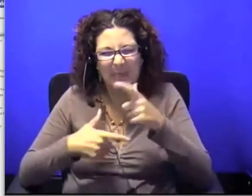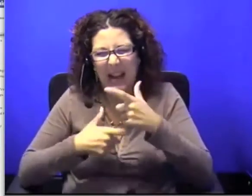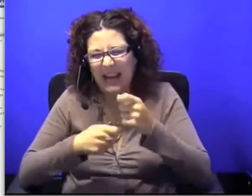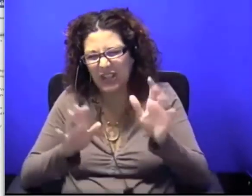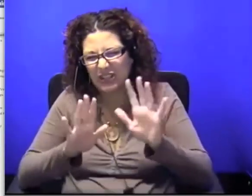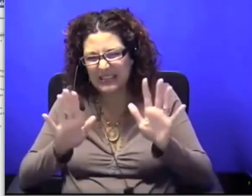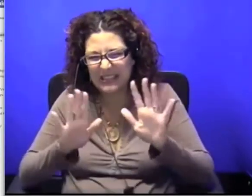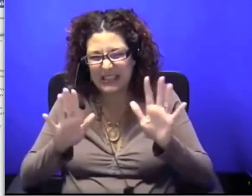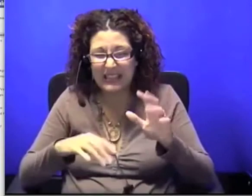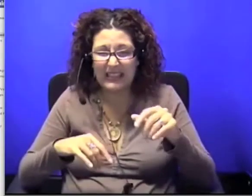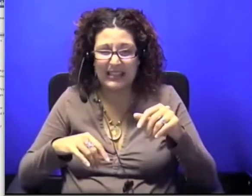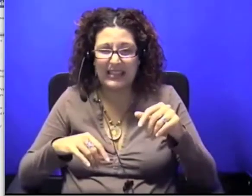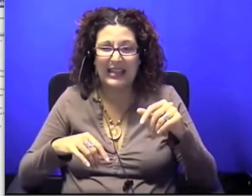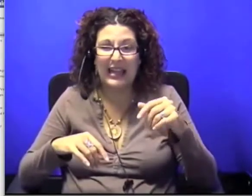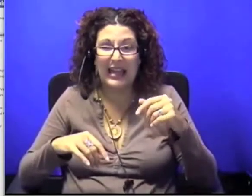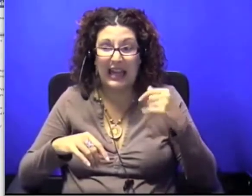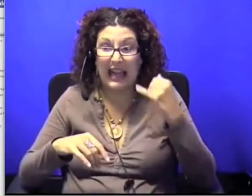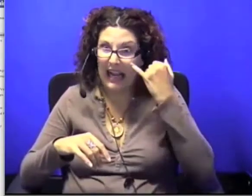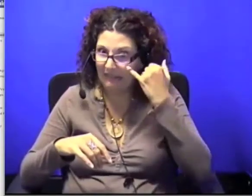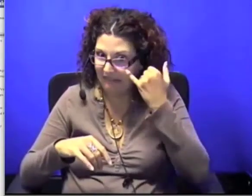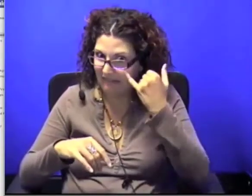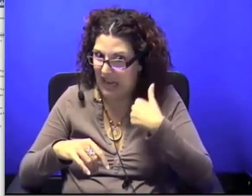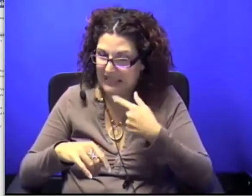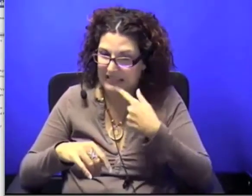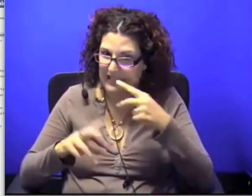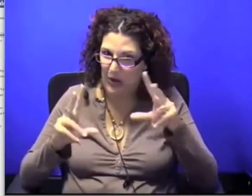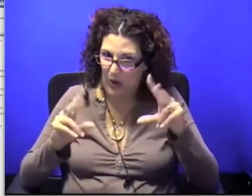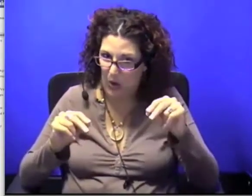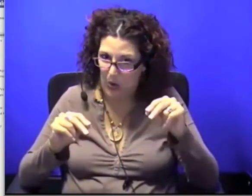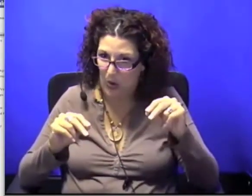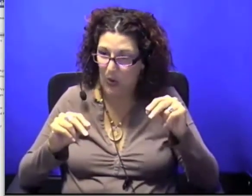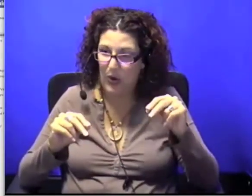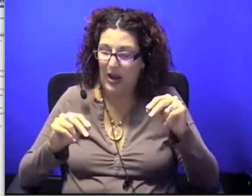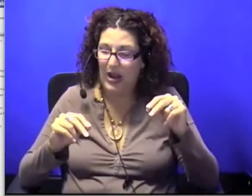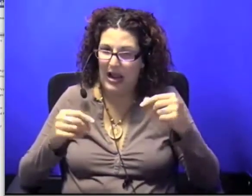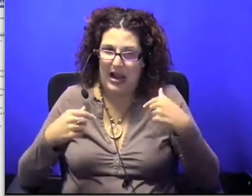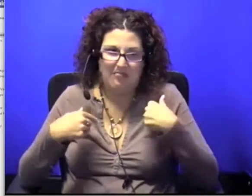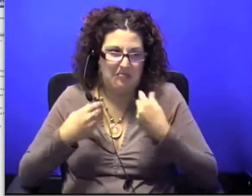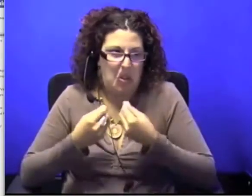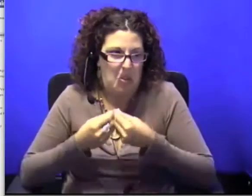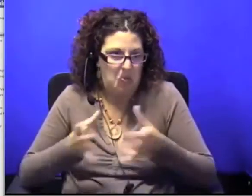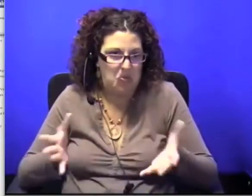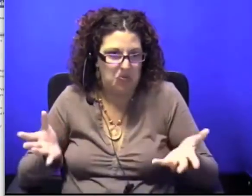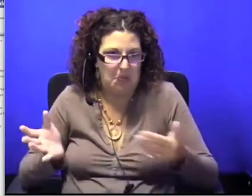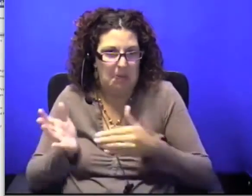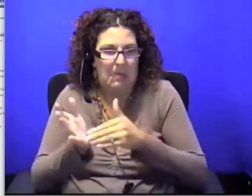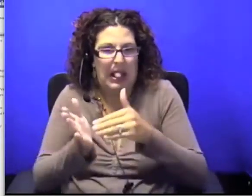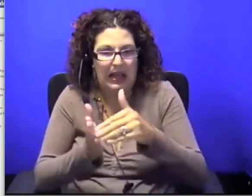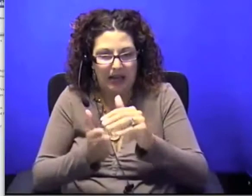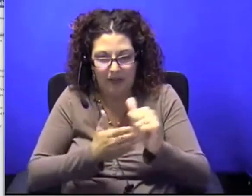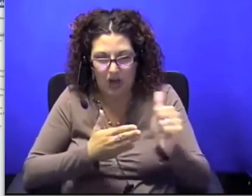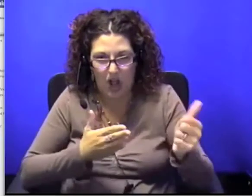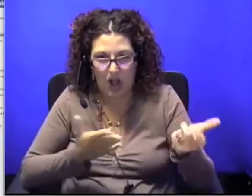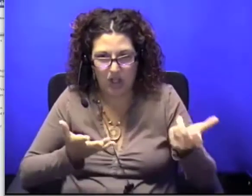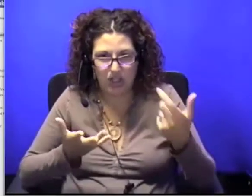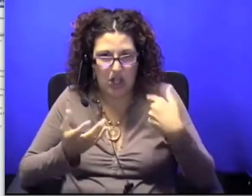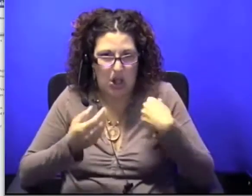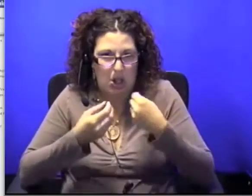said no. Then I would have missed many millions of dollars. I would have missed the opportunity